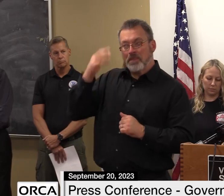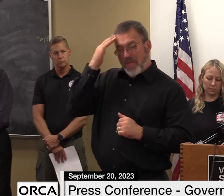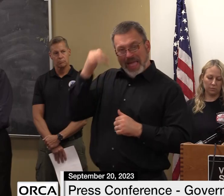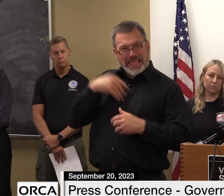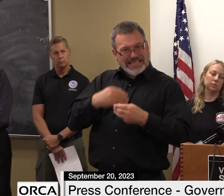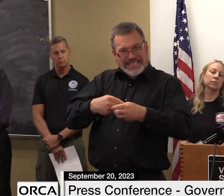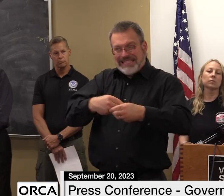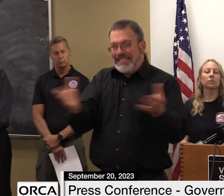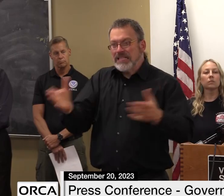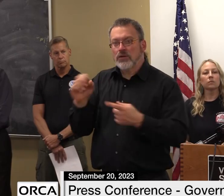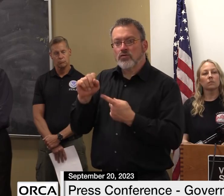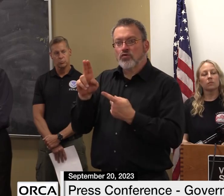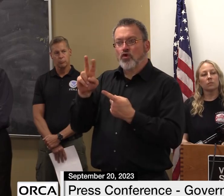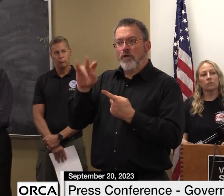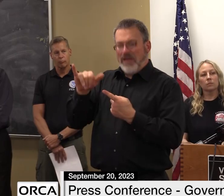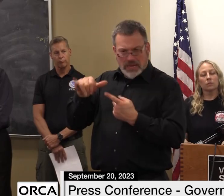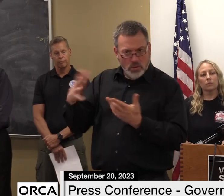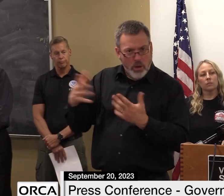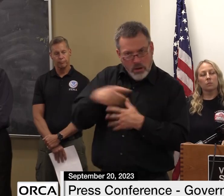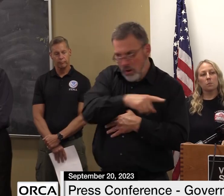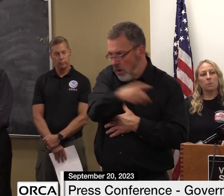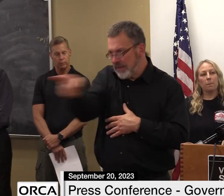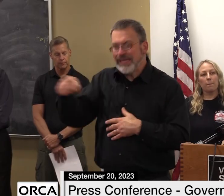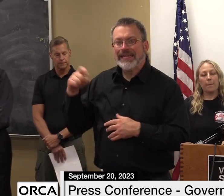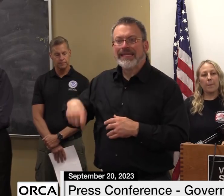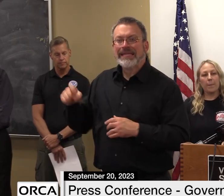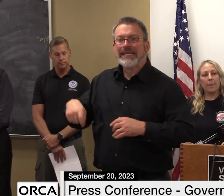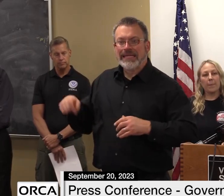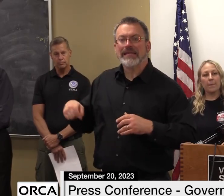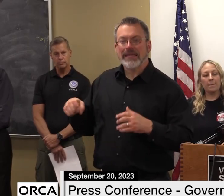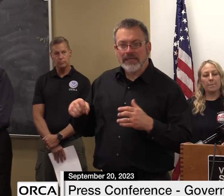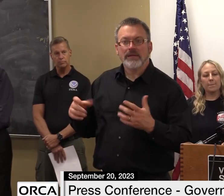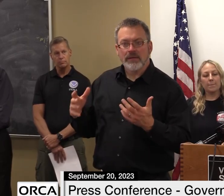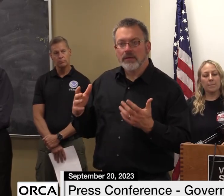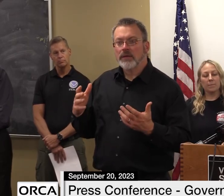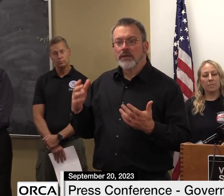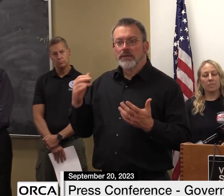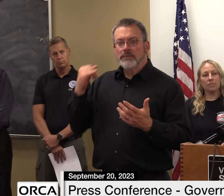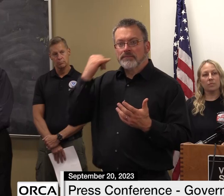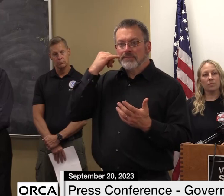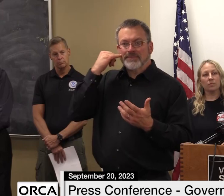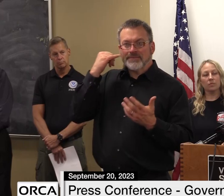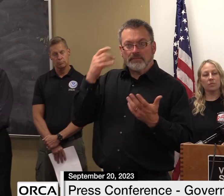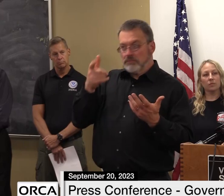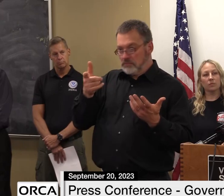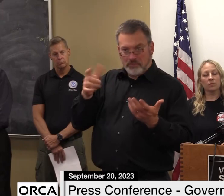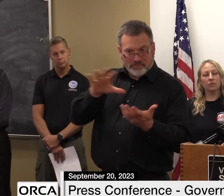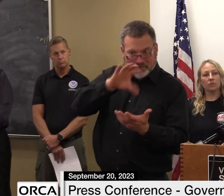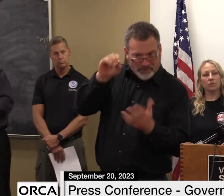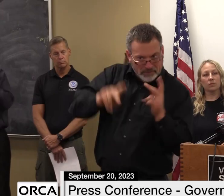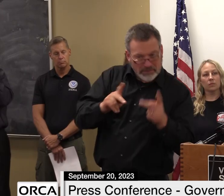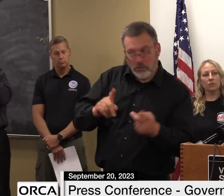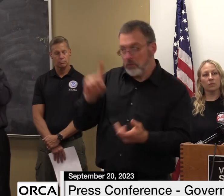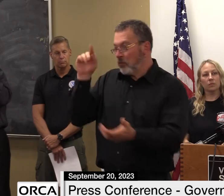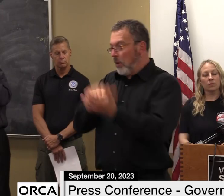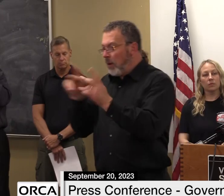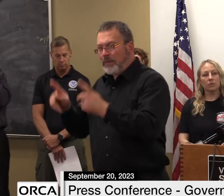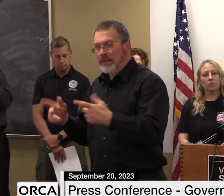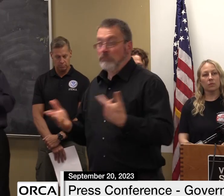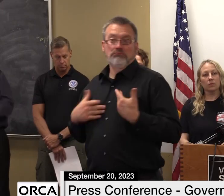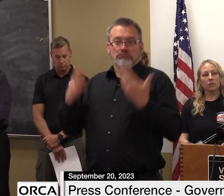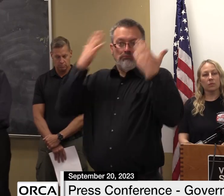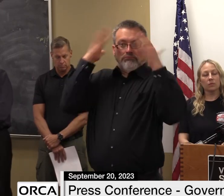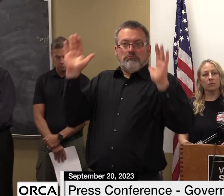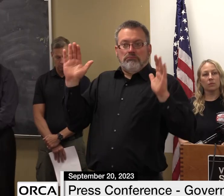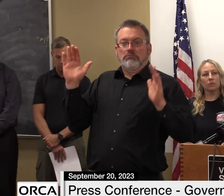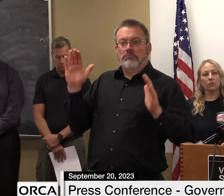have no idea whether there's 50 or 1,000 who need assistance in terms